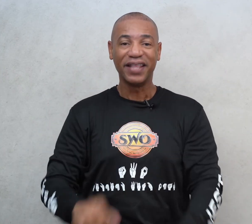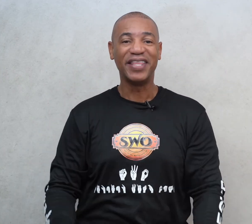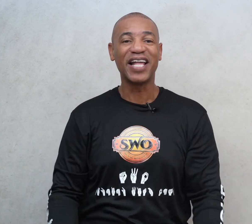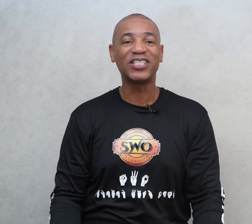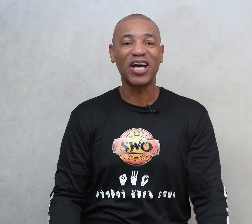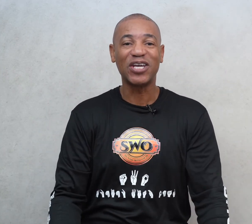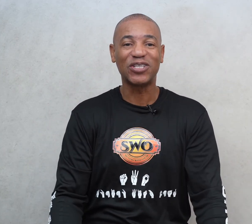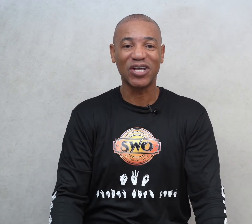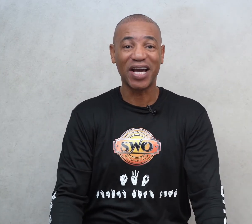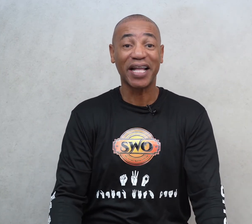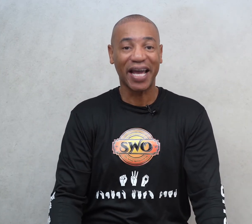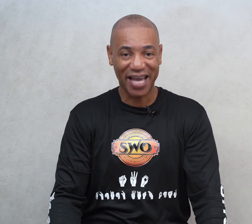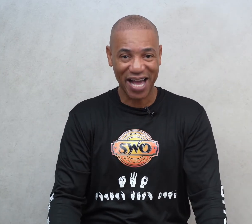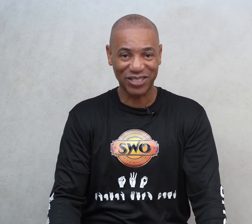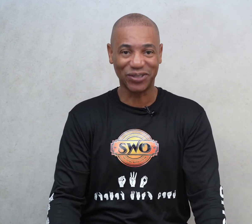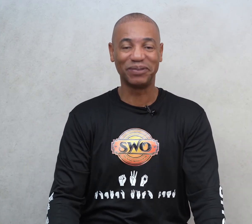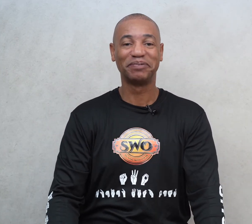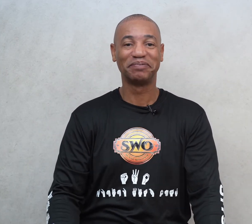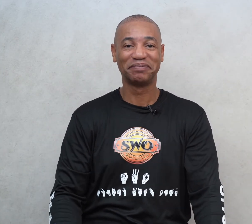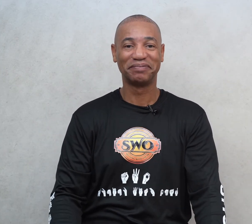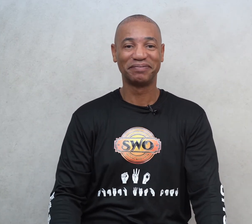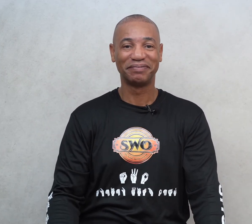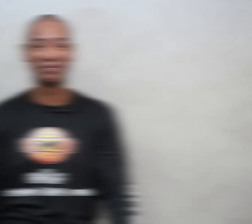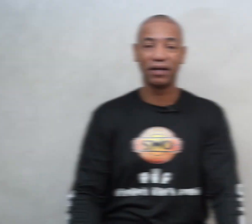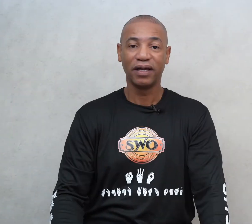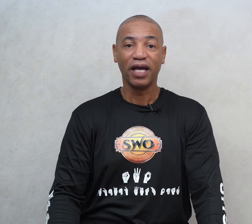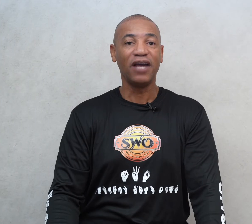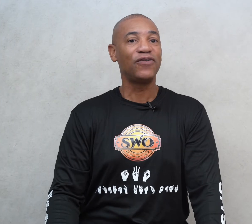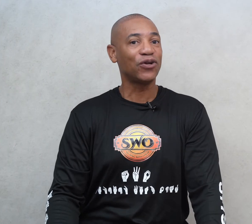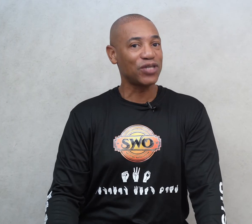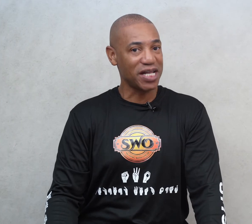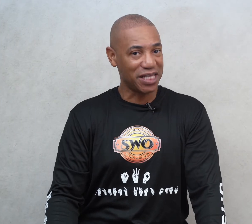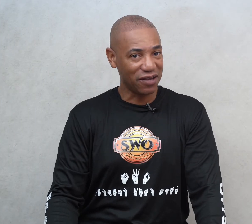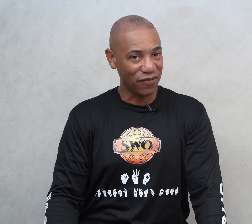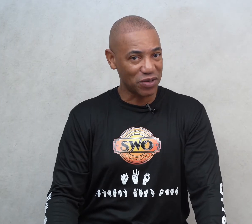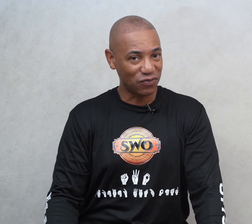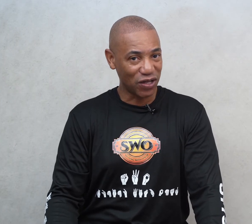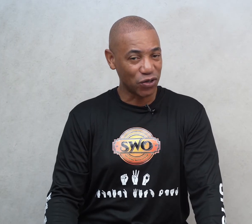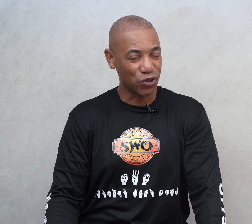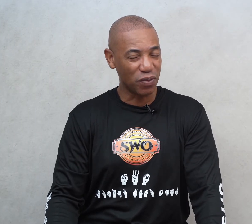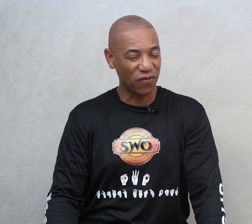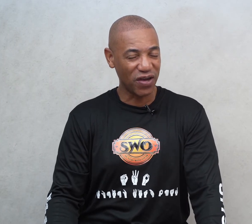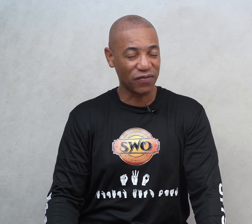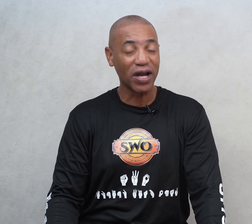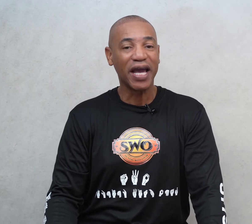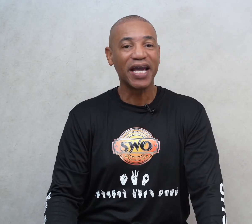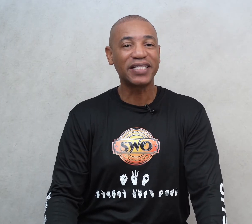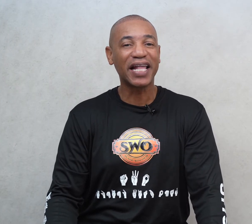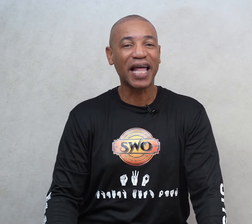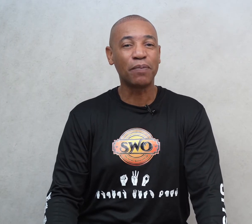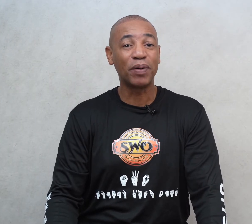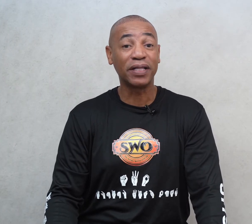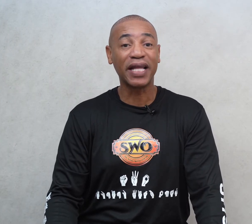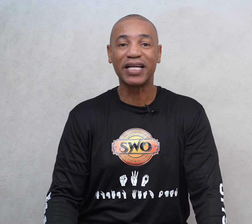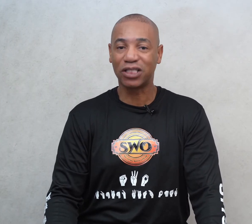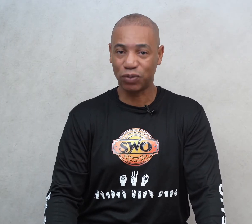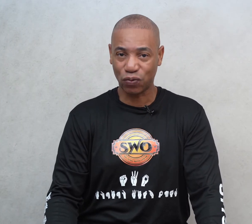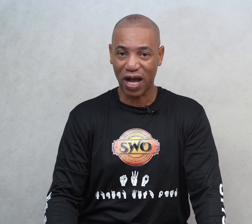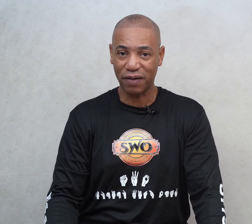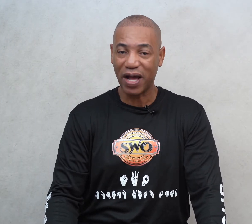That is how you sign castle. If you learned anything from this video, do me a favor, hit that like button and subscribe.